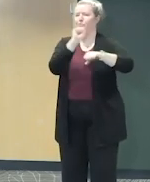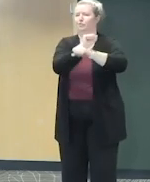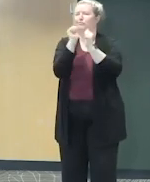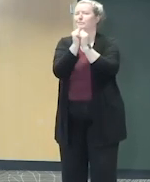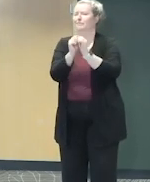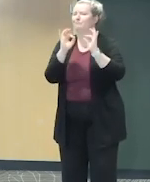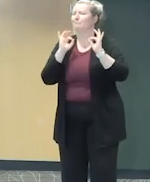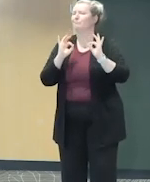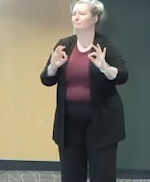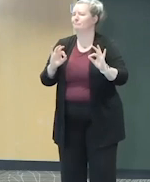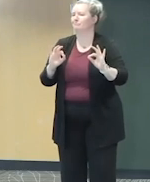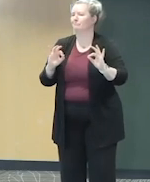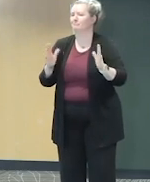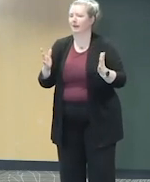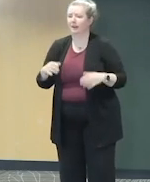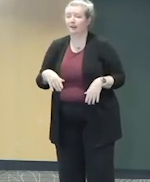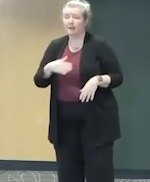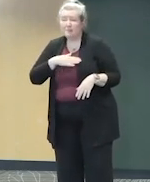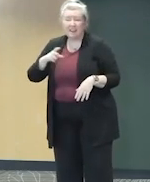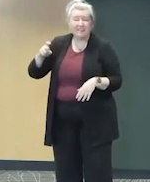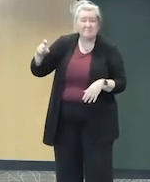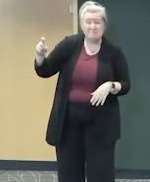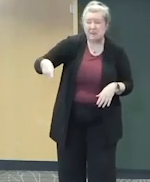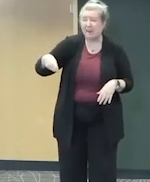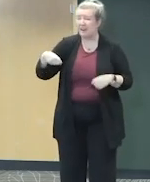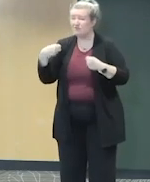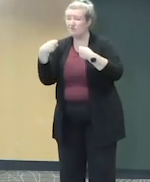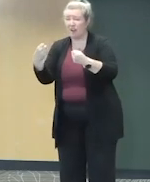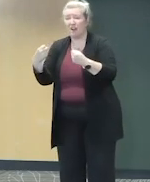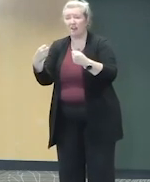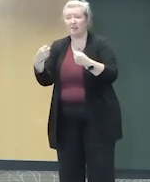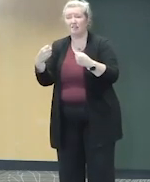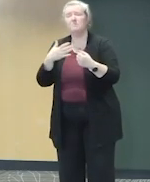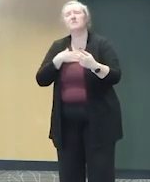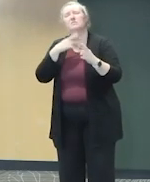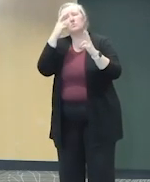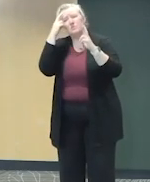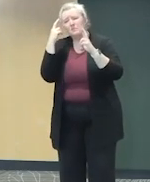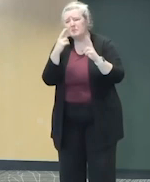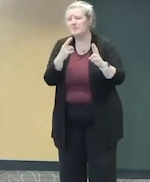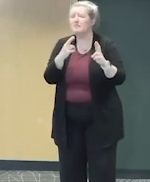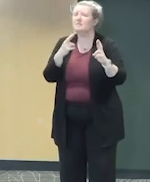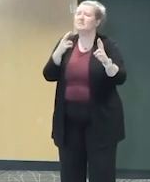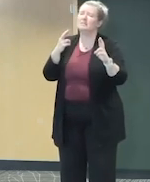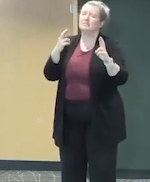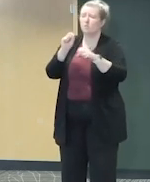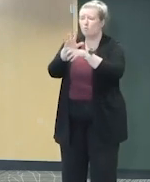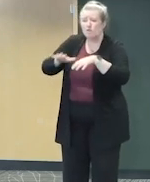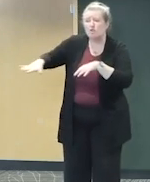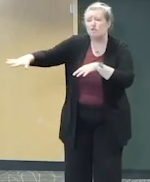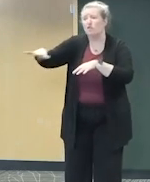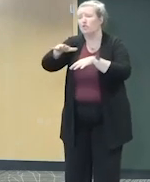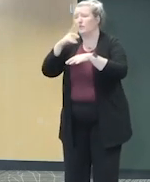hours unless you have to, please let the state, county, and local road crews do their jobs, whether they're treating or plowing the